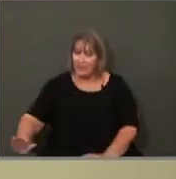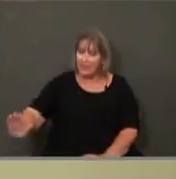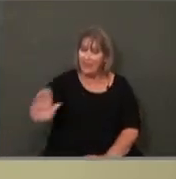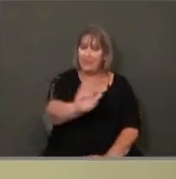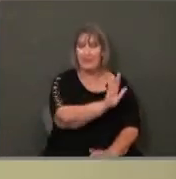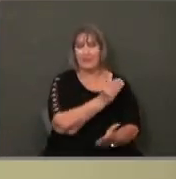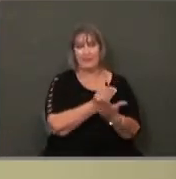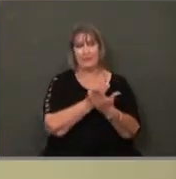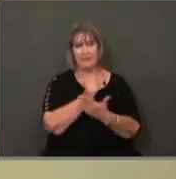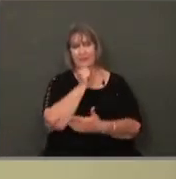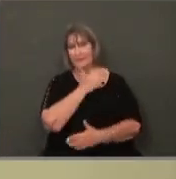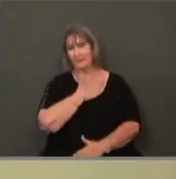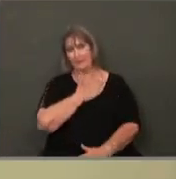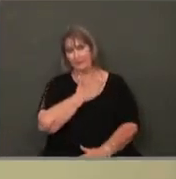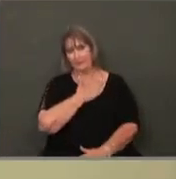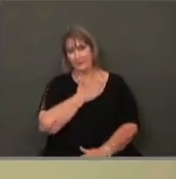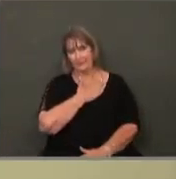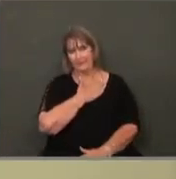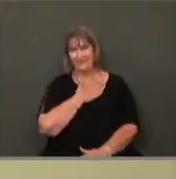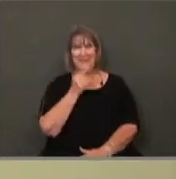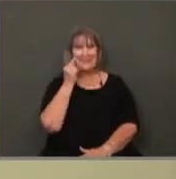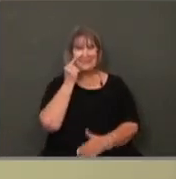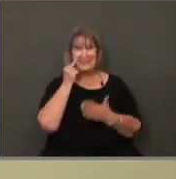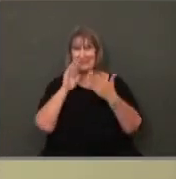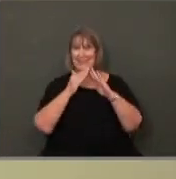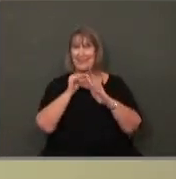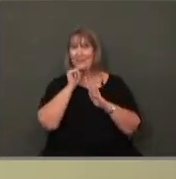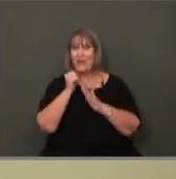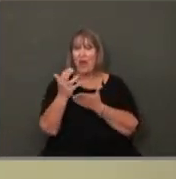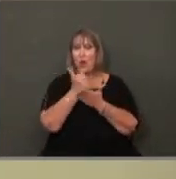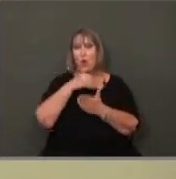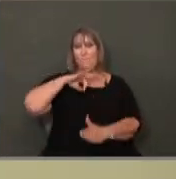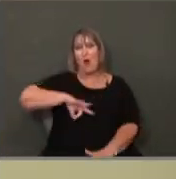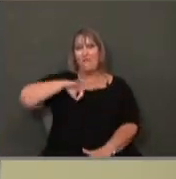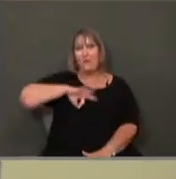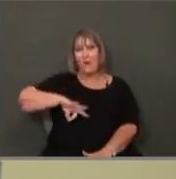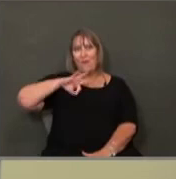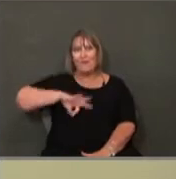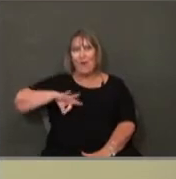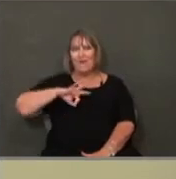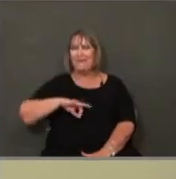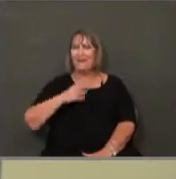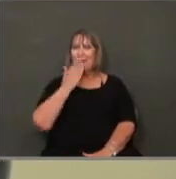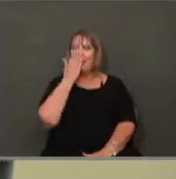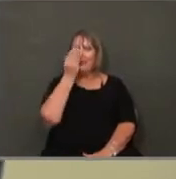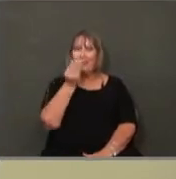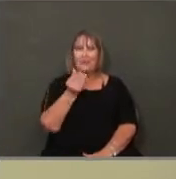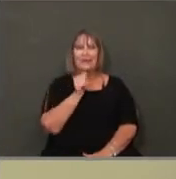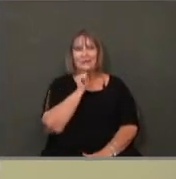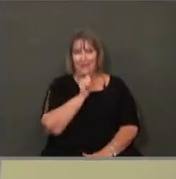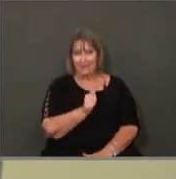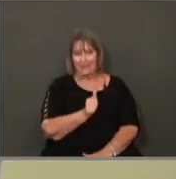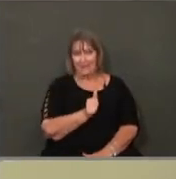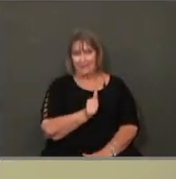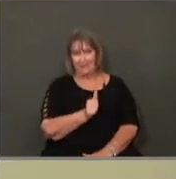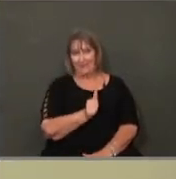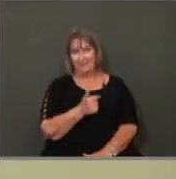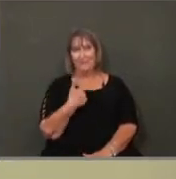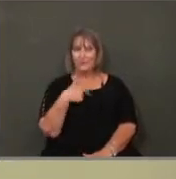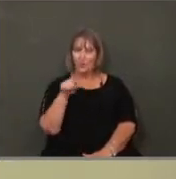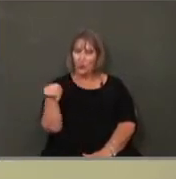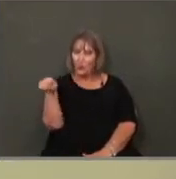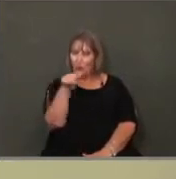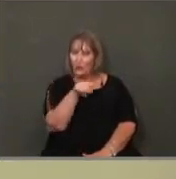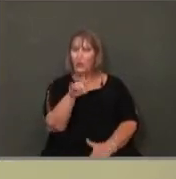So remember, we're not a for-profit business here, right? We work for you, and you are, in essence, the shareholders, right?